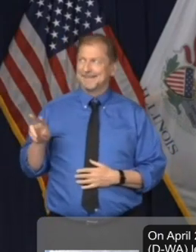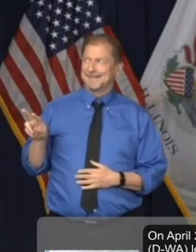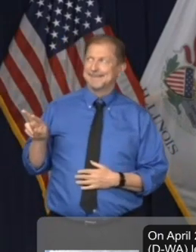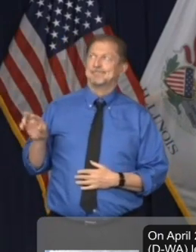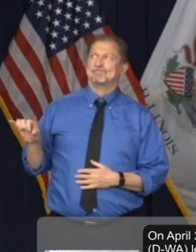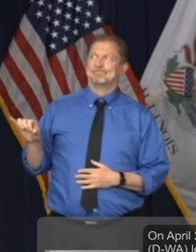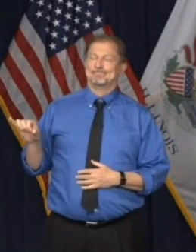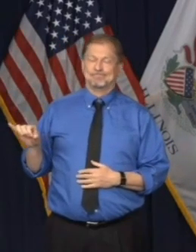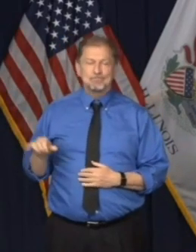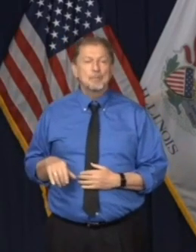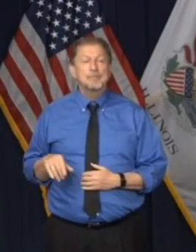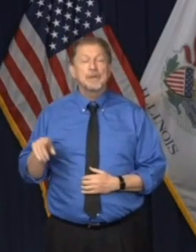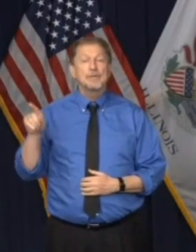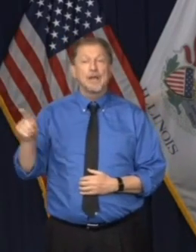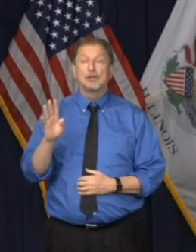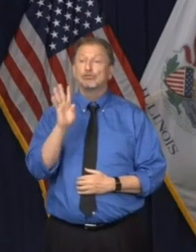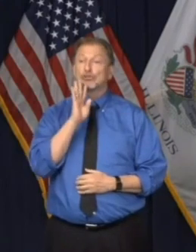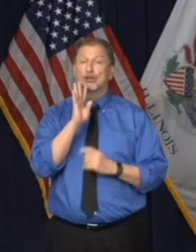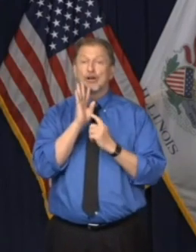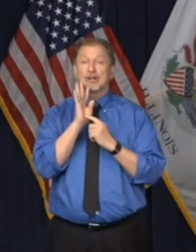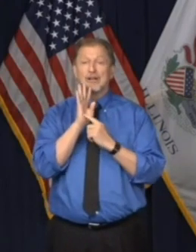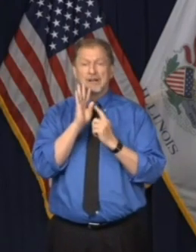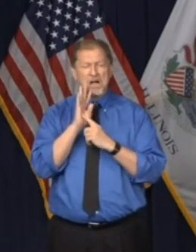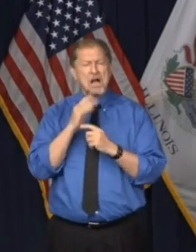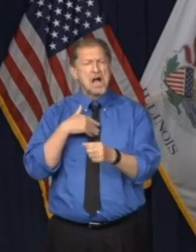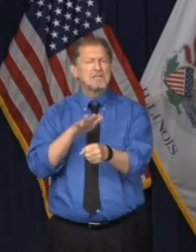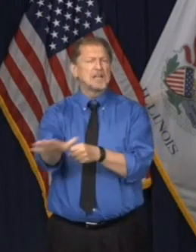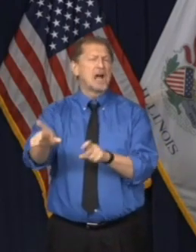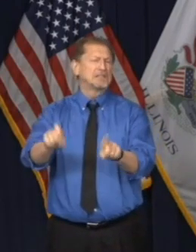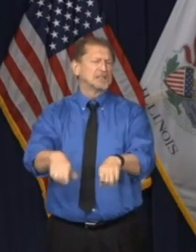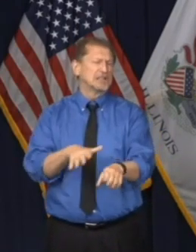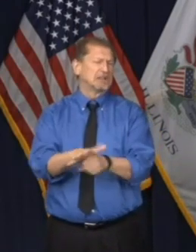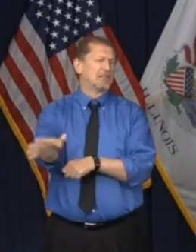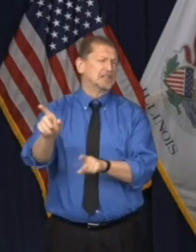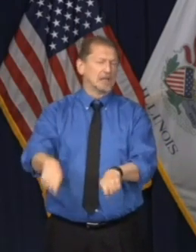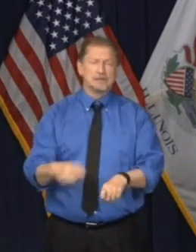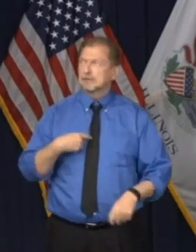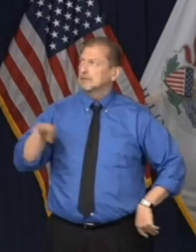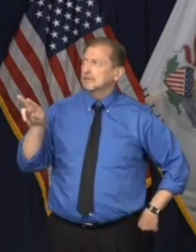that when they say there's lots of testing available,